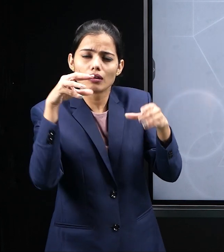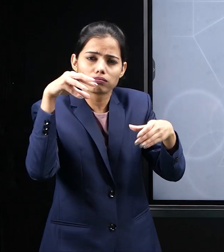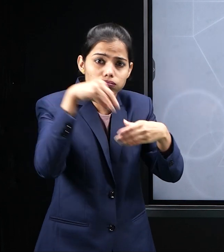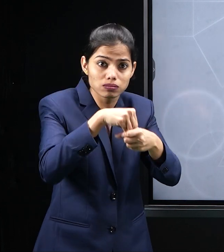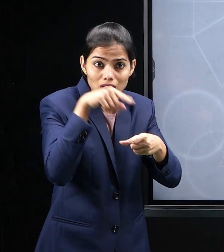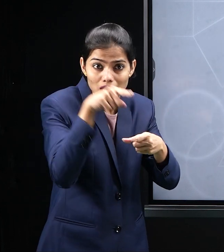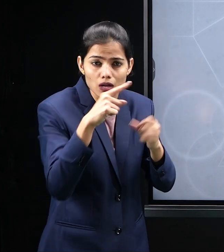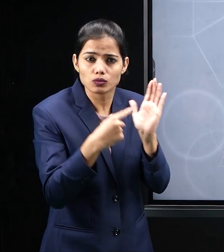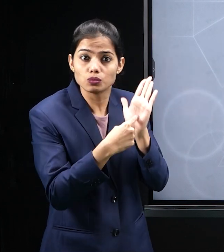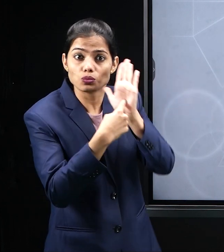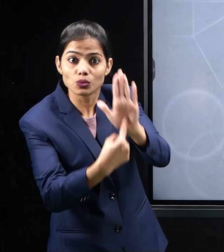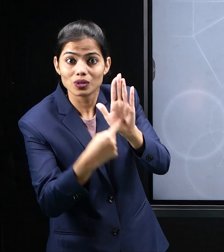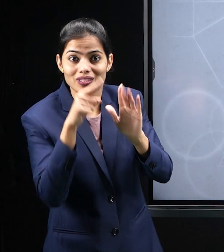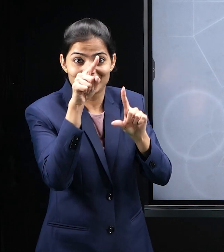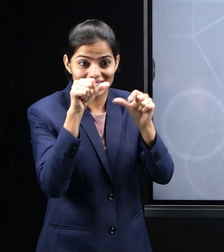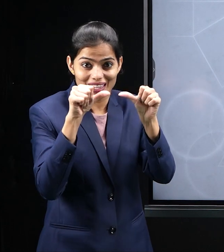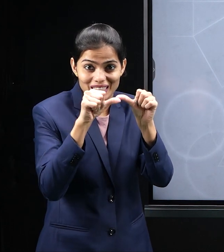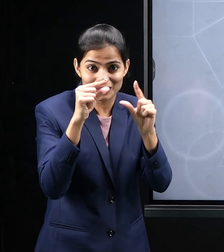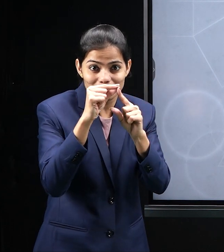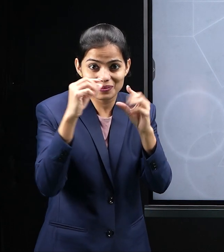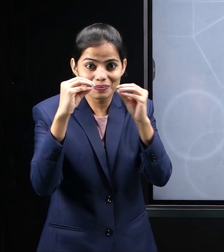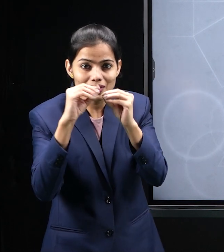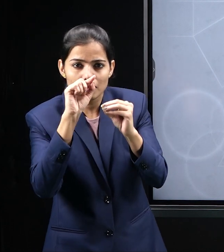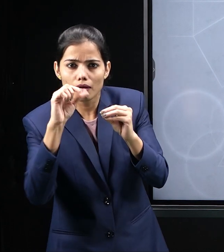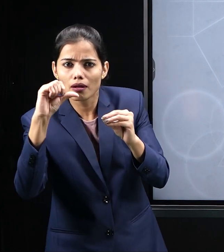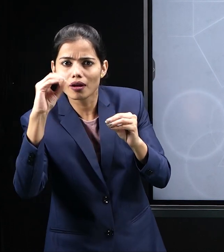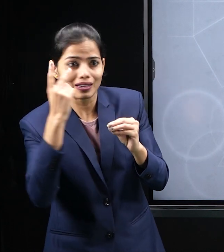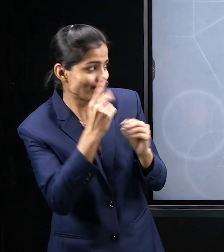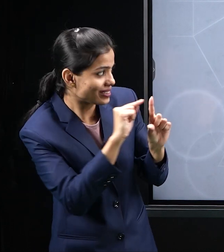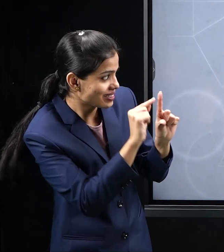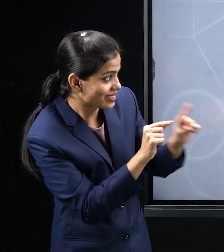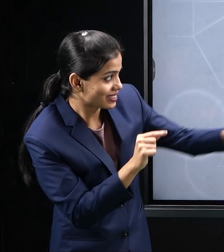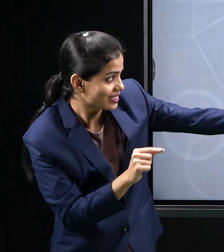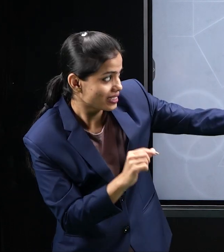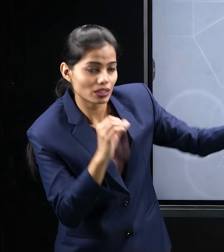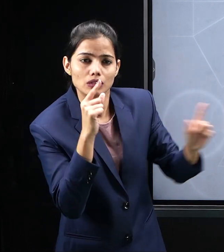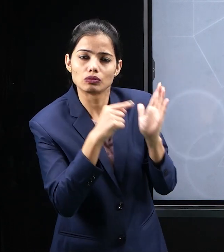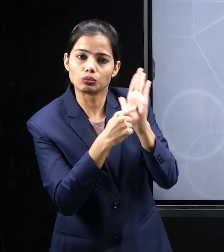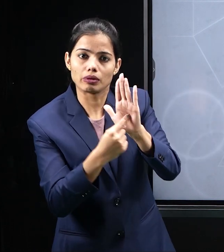P. Show that angle APB is equal to 90 degree.